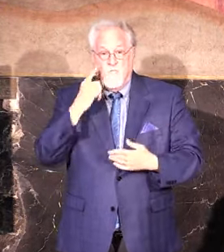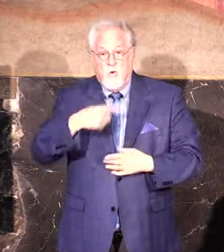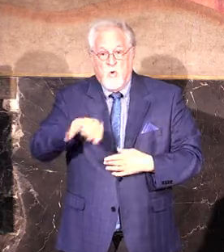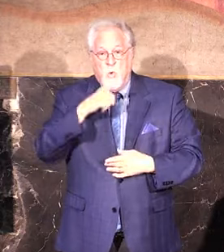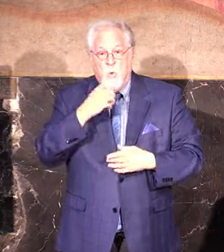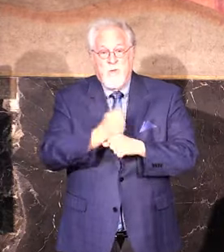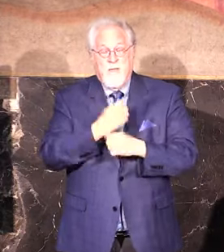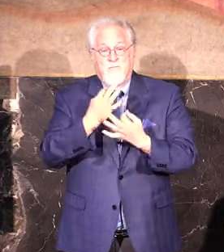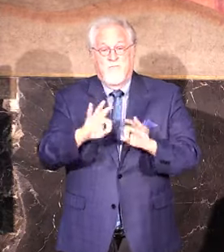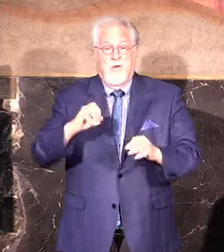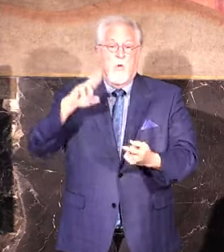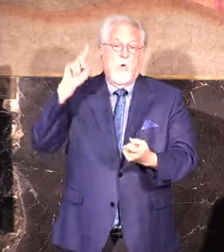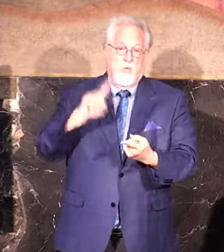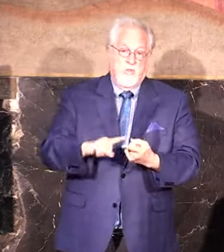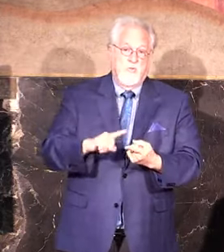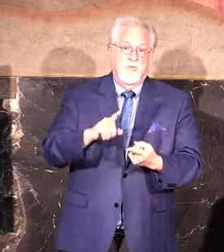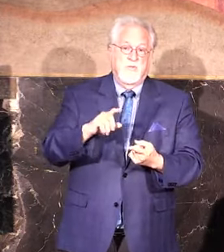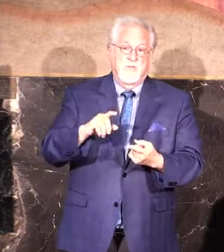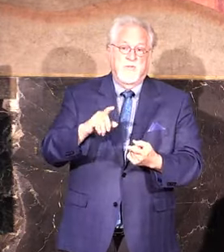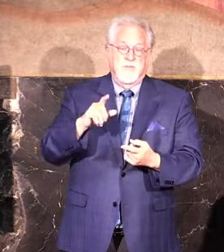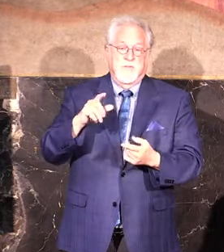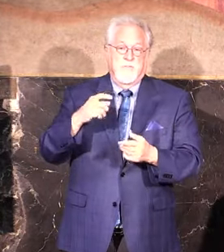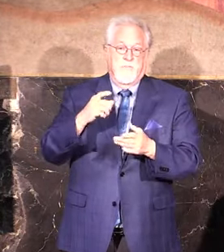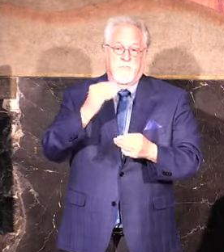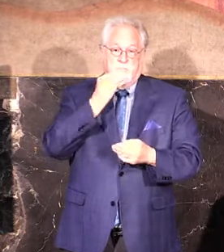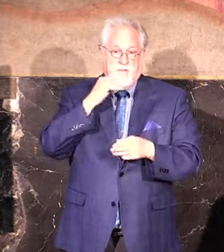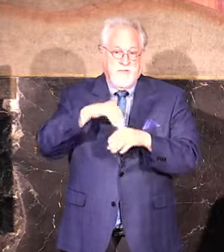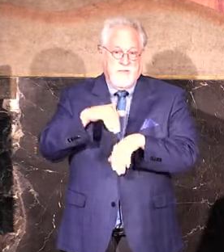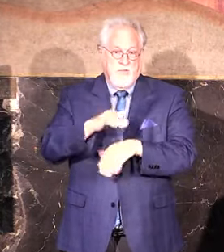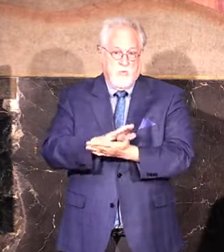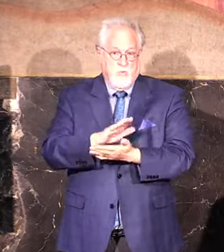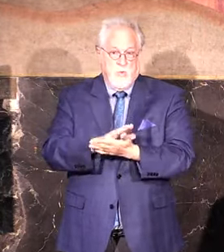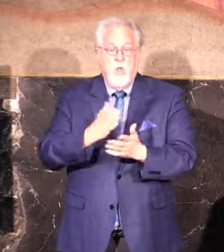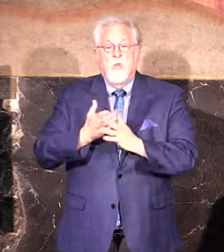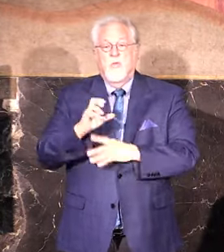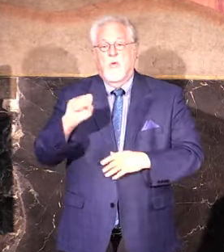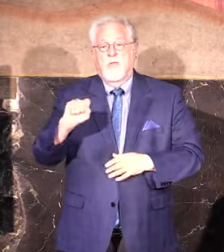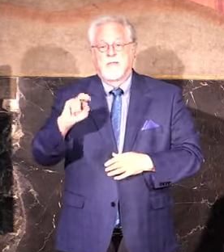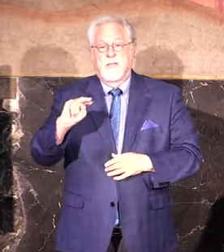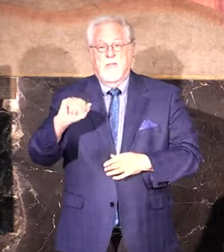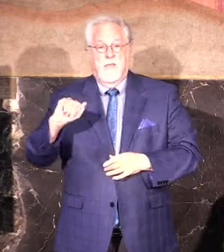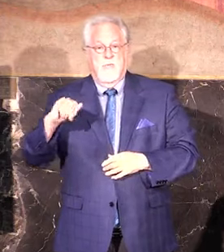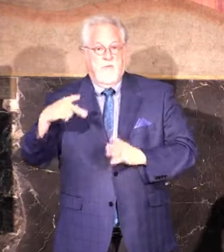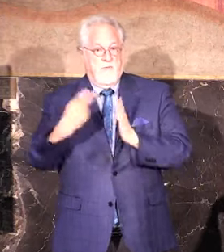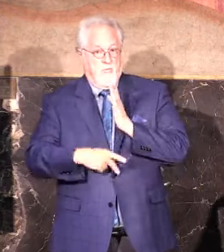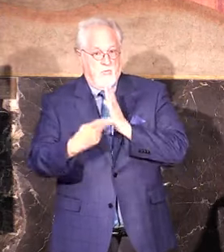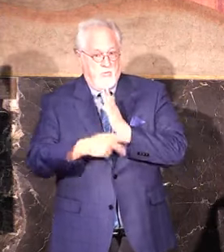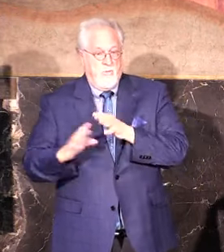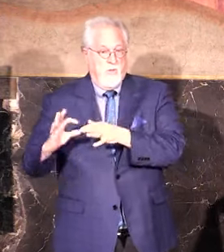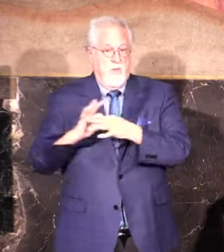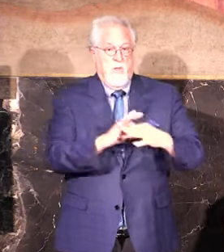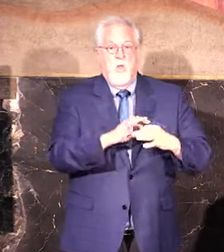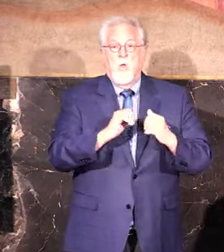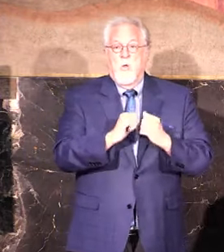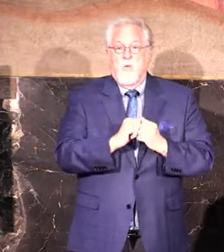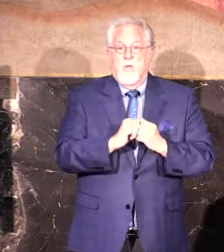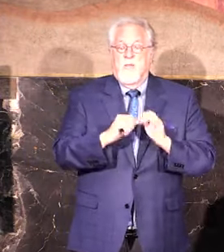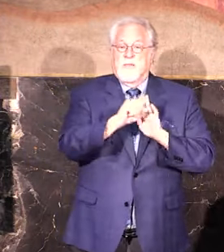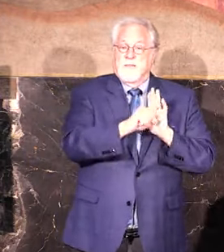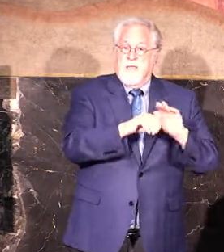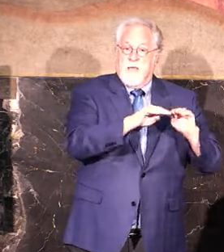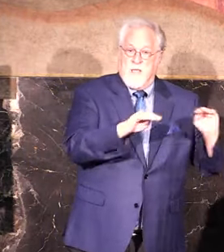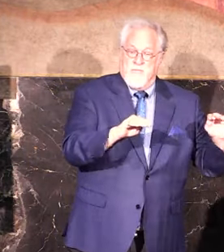free and reduced price school meals, and this is done through the SNAP program in partnership with, at the state